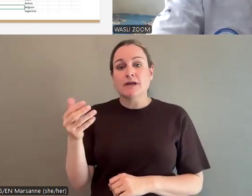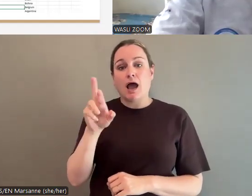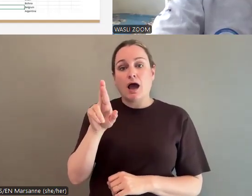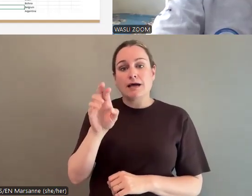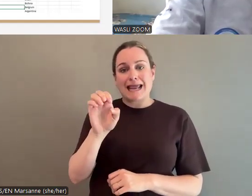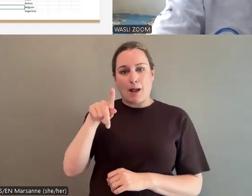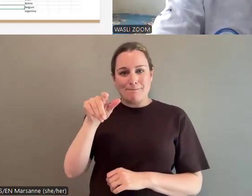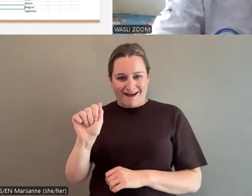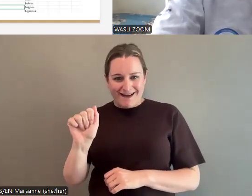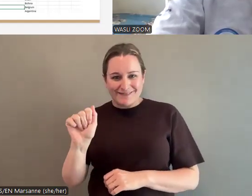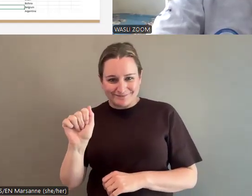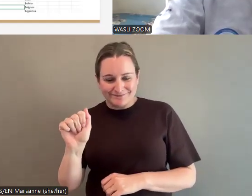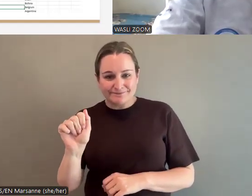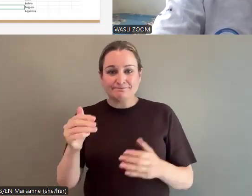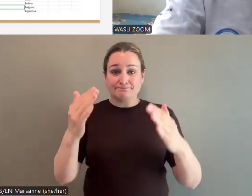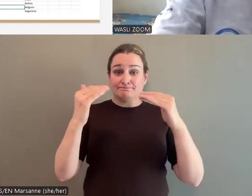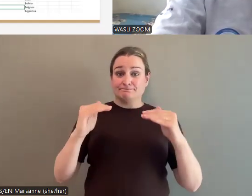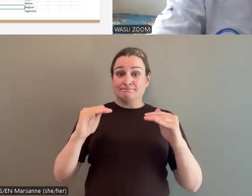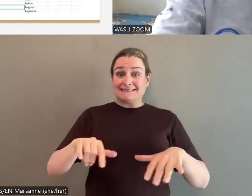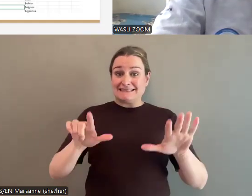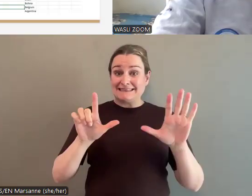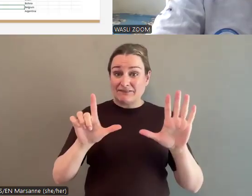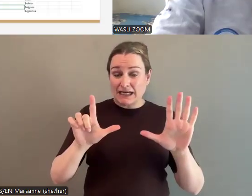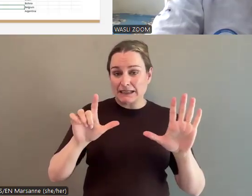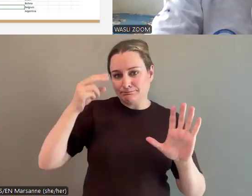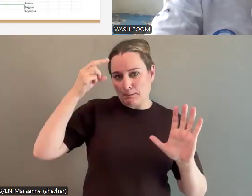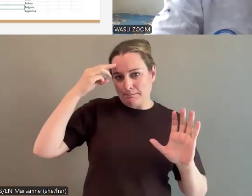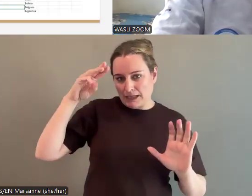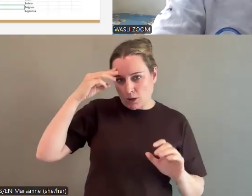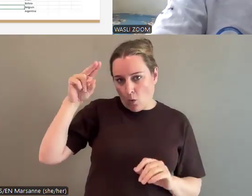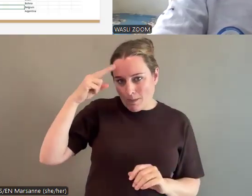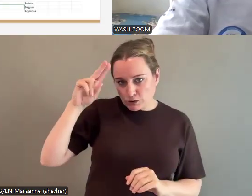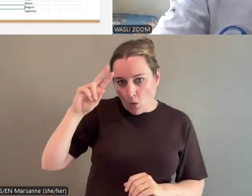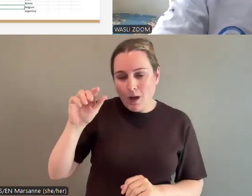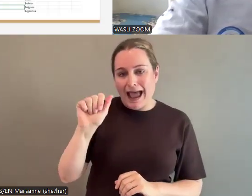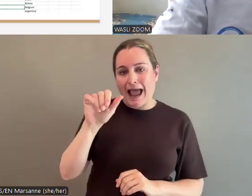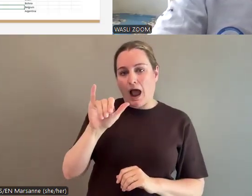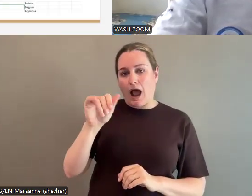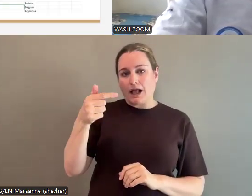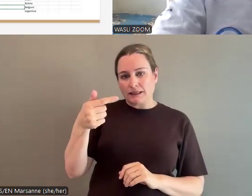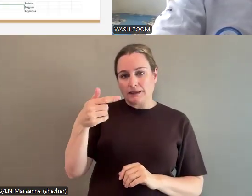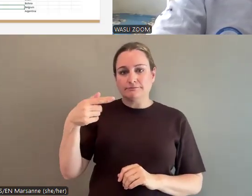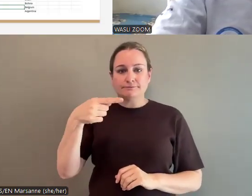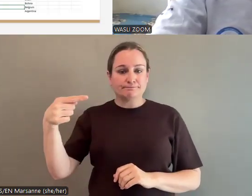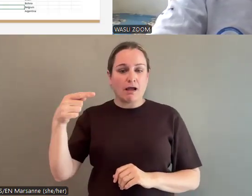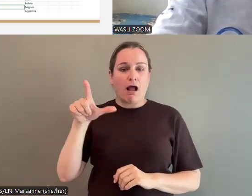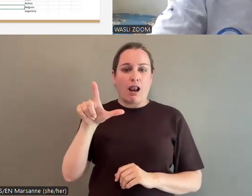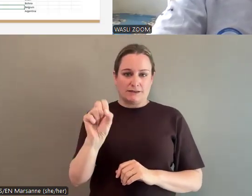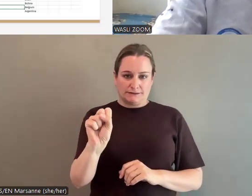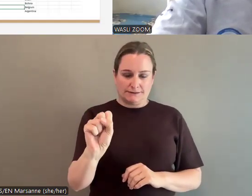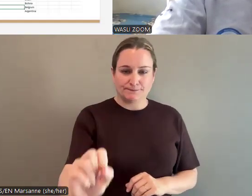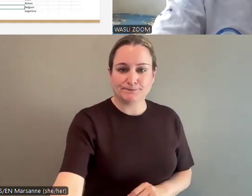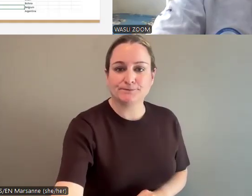At number 6 and number 7, we have the Mexican Association of Sign Language Interpreters. They have paid their dues up to